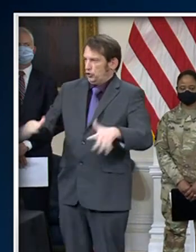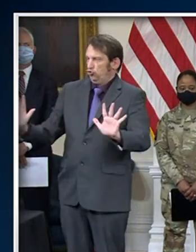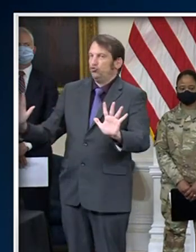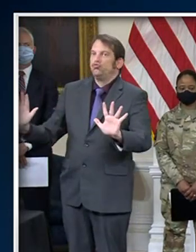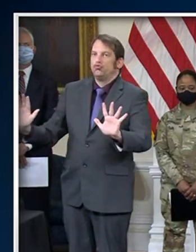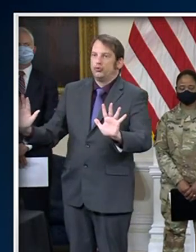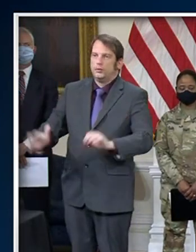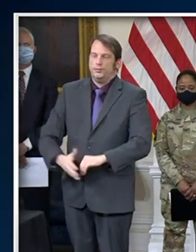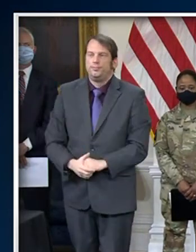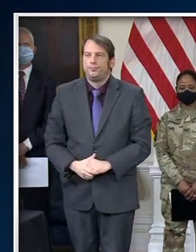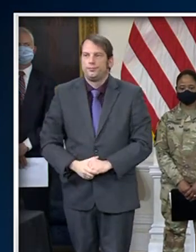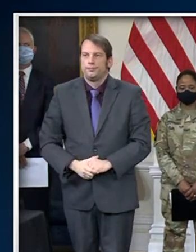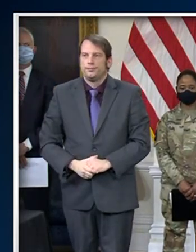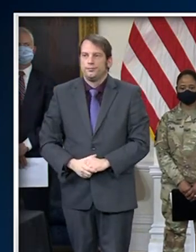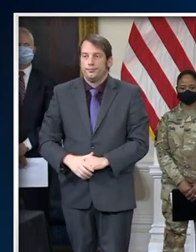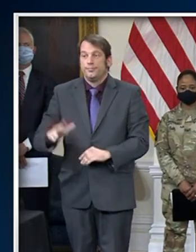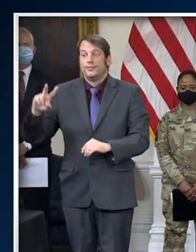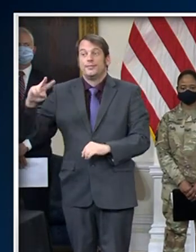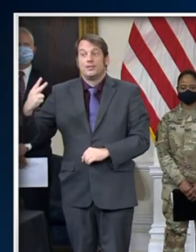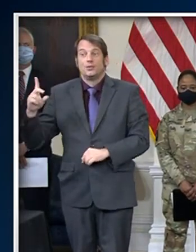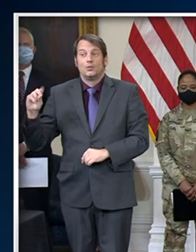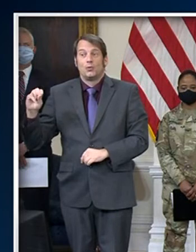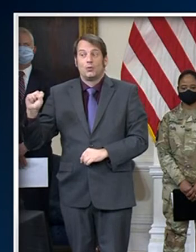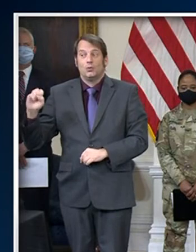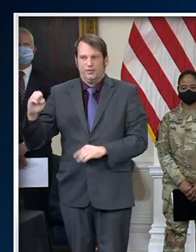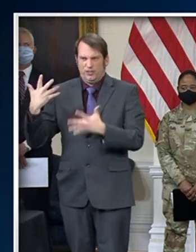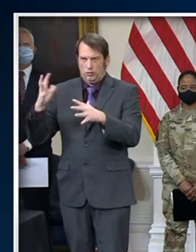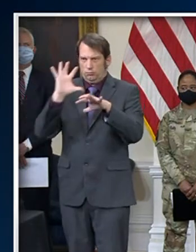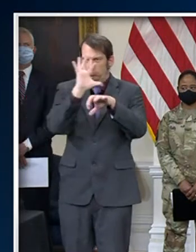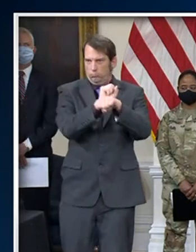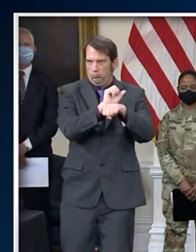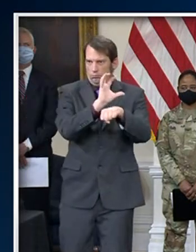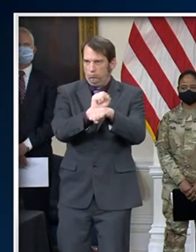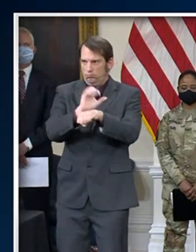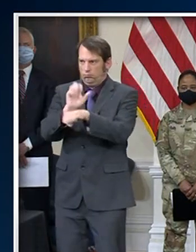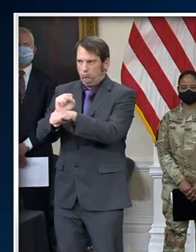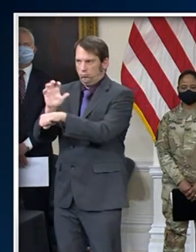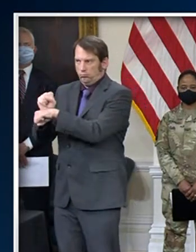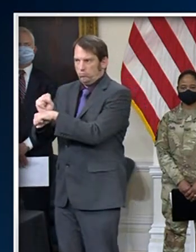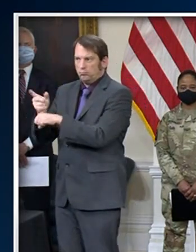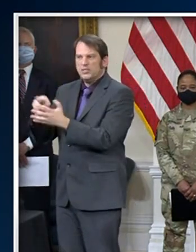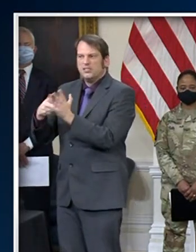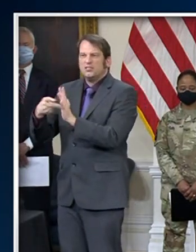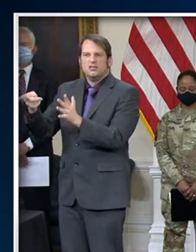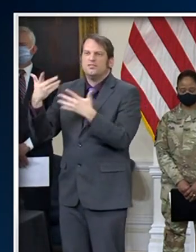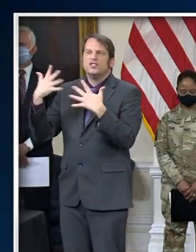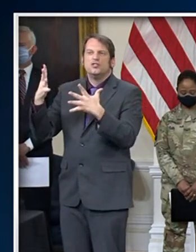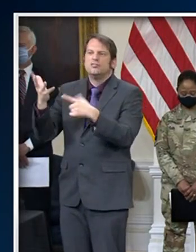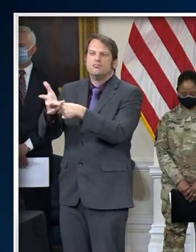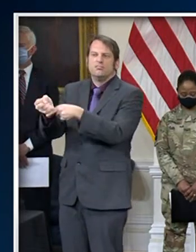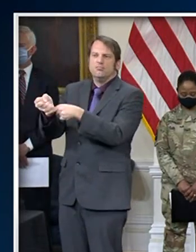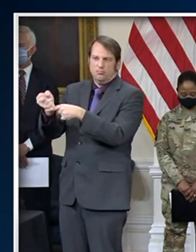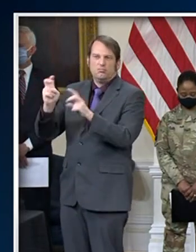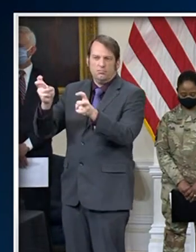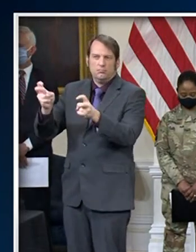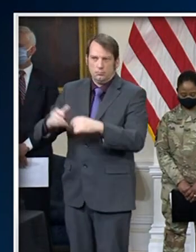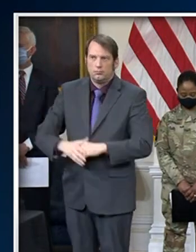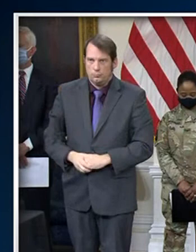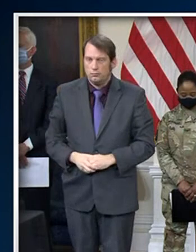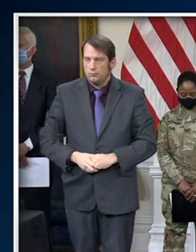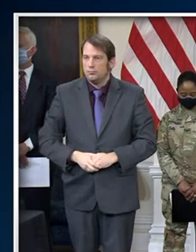of them are already scheduled and spoken for. As of today, Maryland has